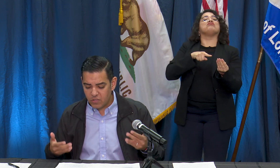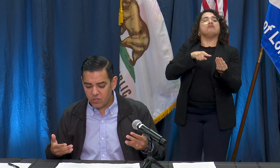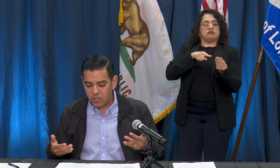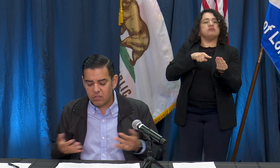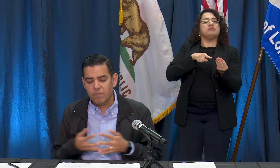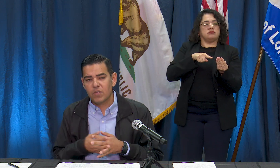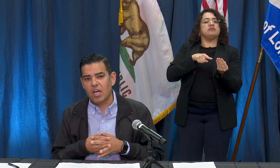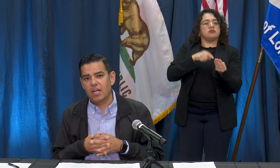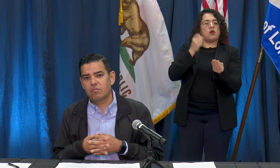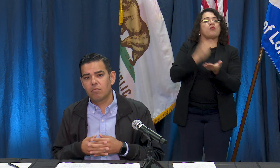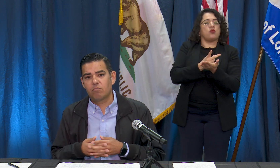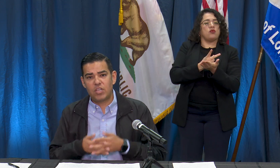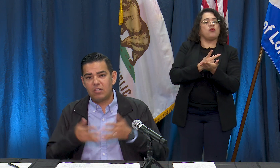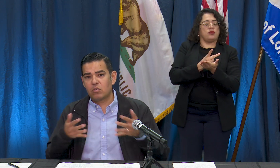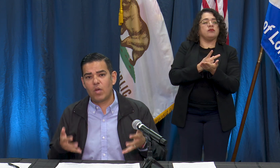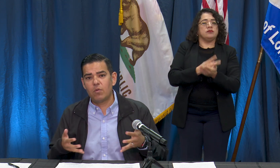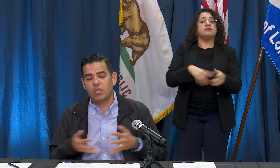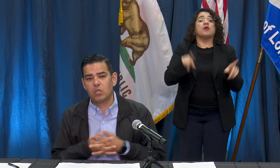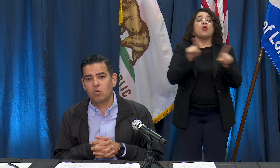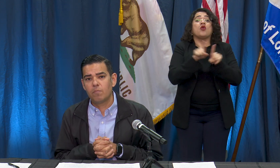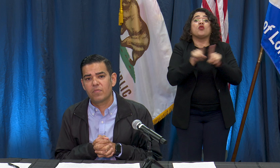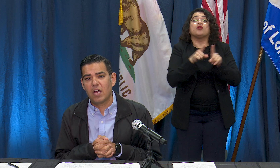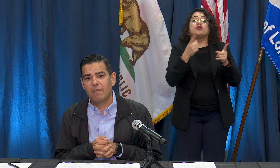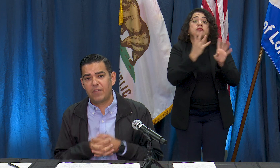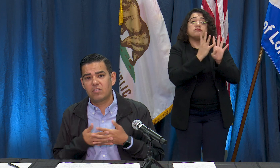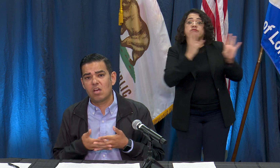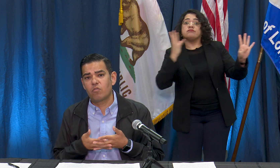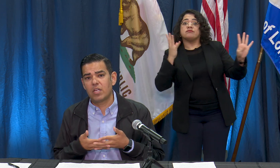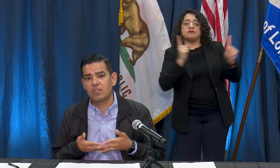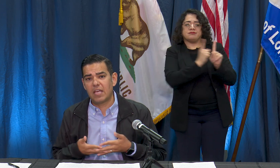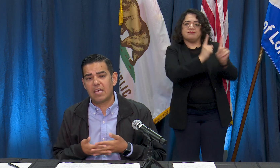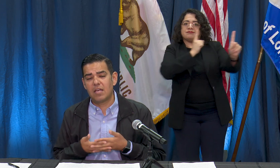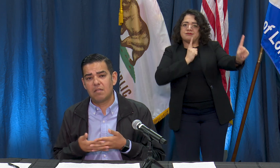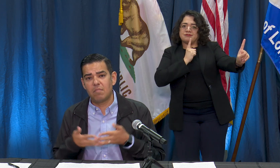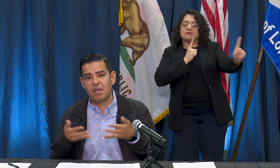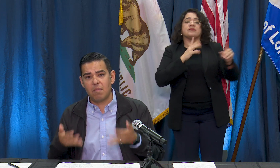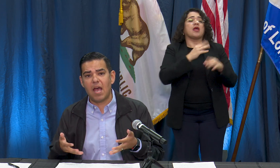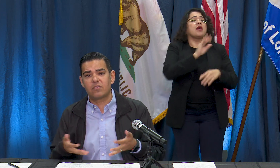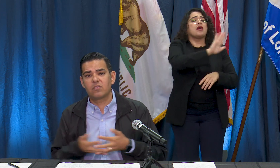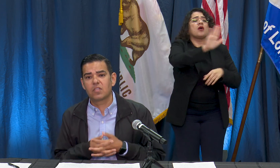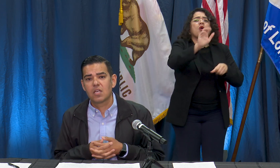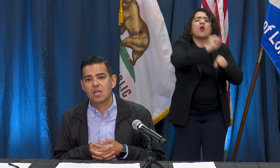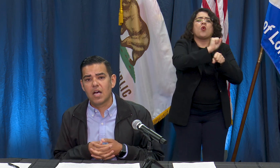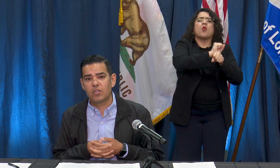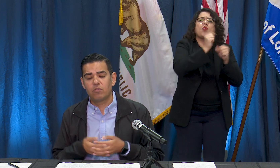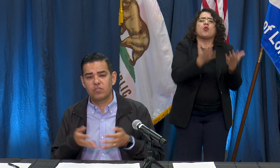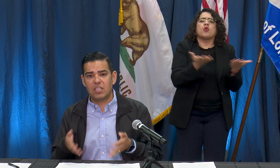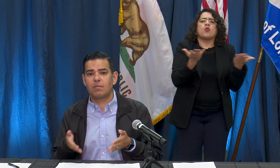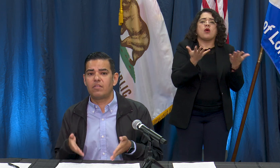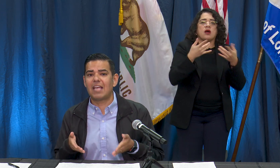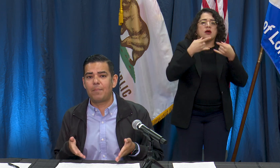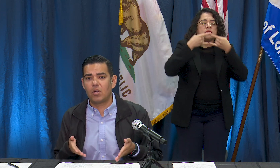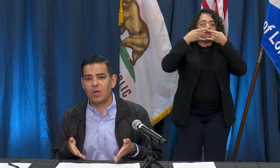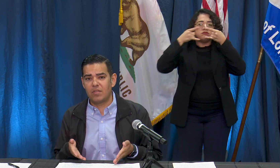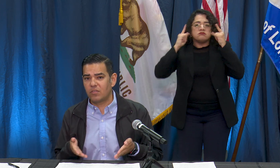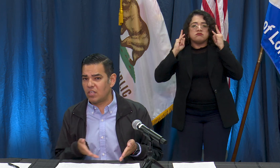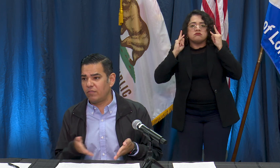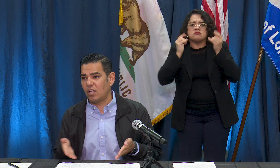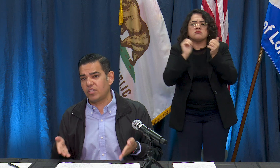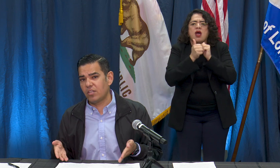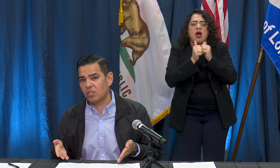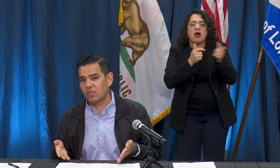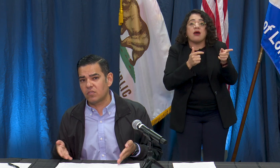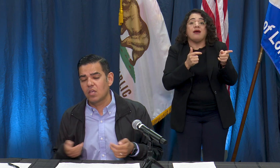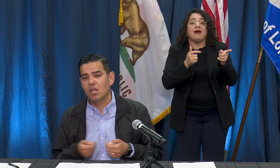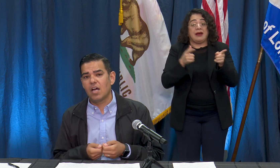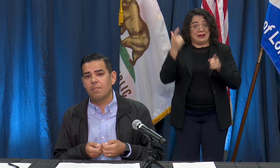essential businesses change the way we do face coverings and masks. You've seen some of this happen already in the city of